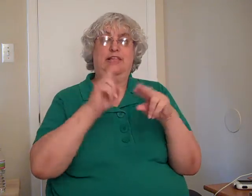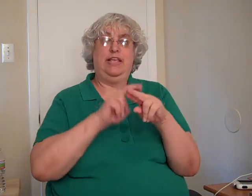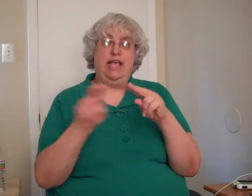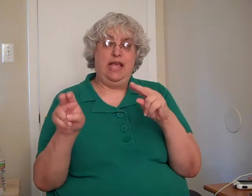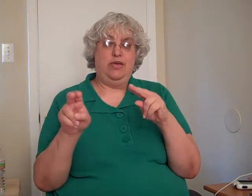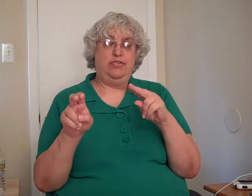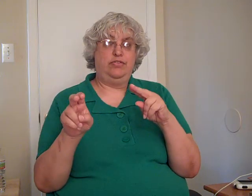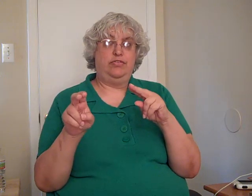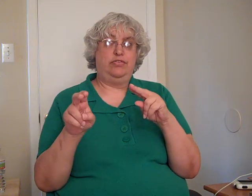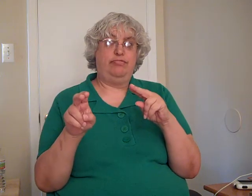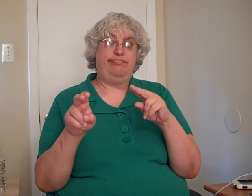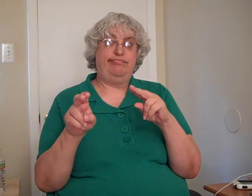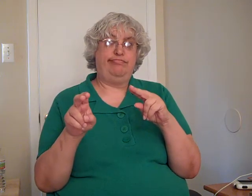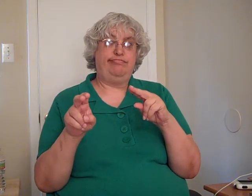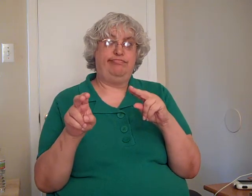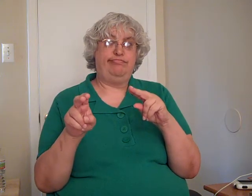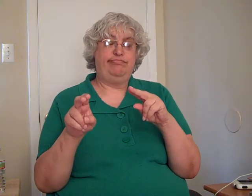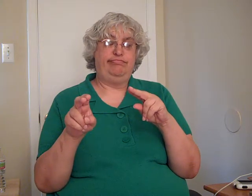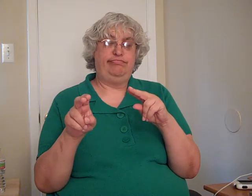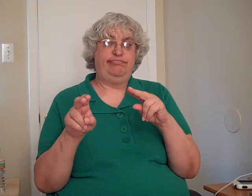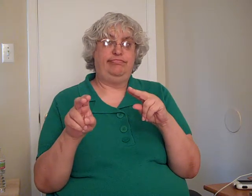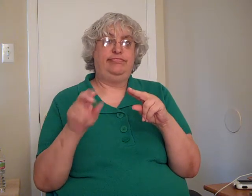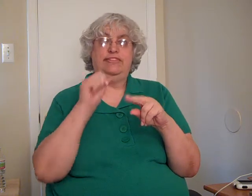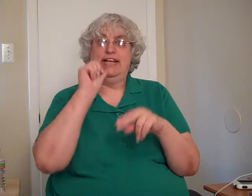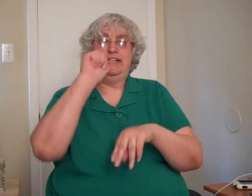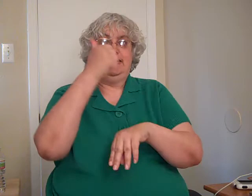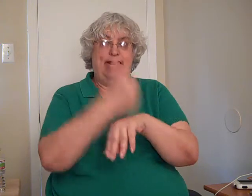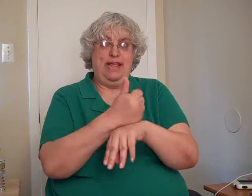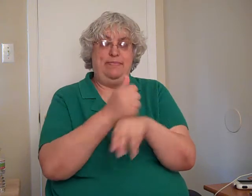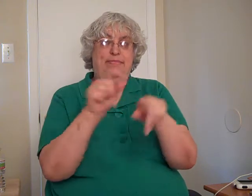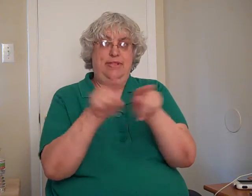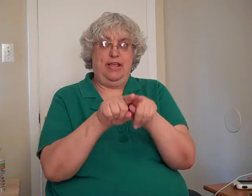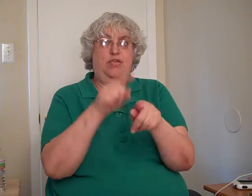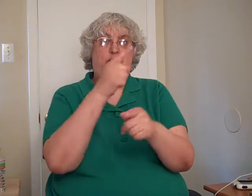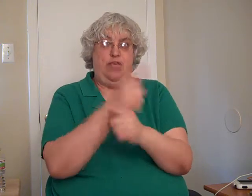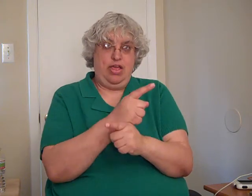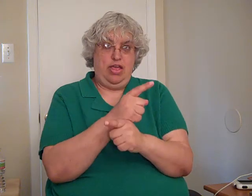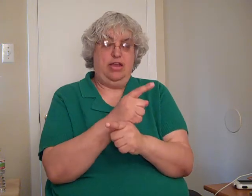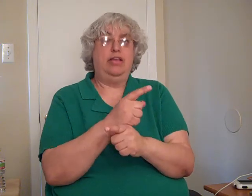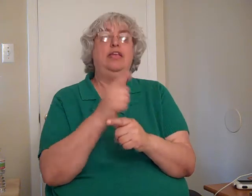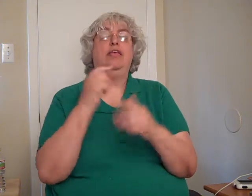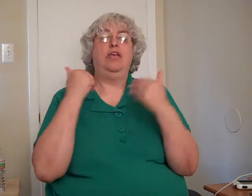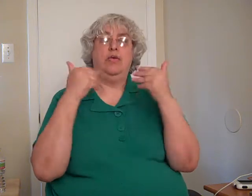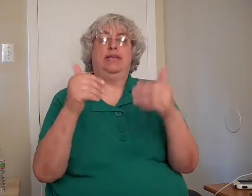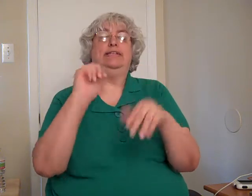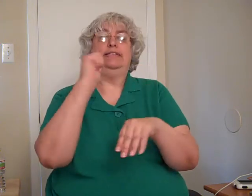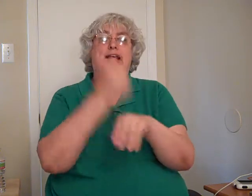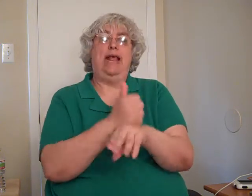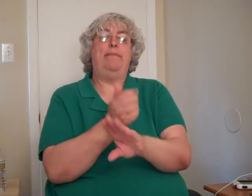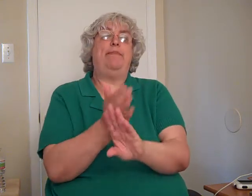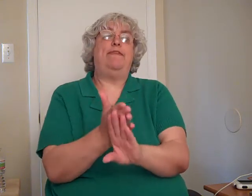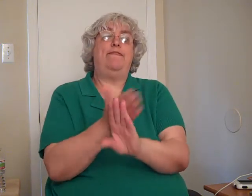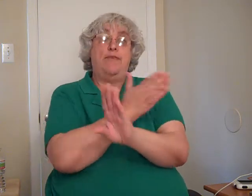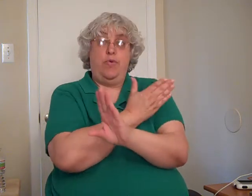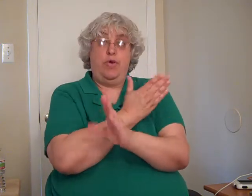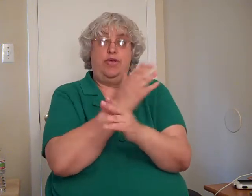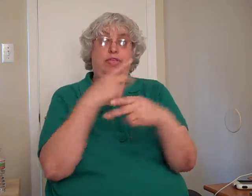are not, you know, set up the way you want them, make sure that you go ahead and set them up so that when people walk in, they know